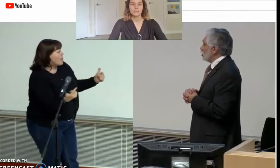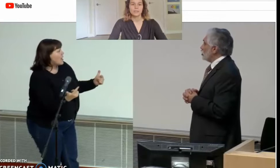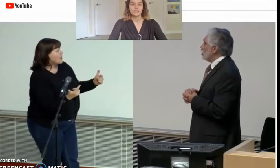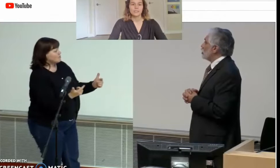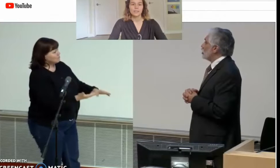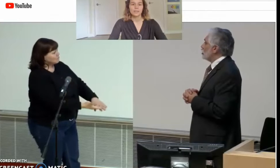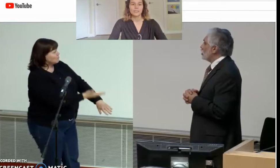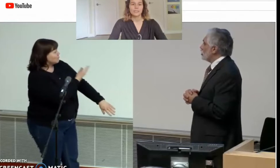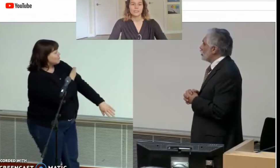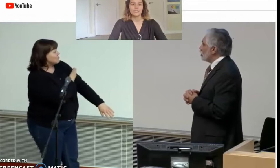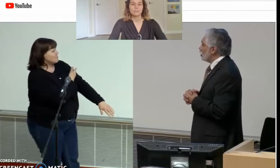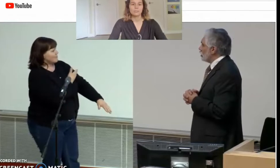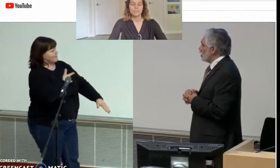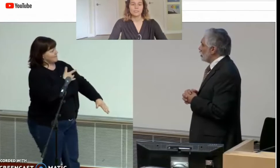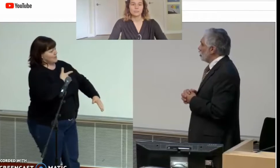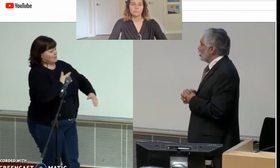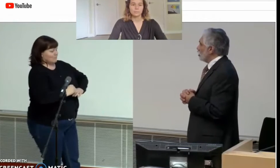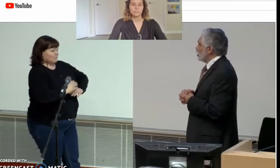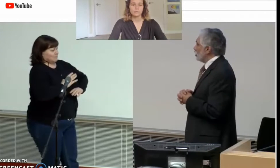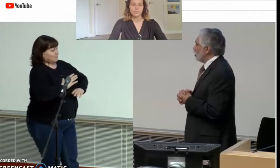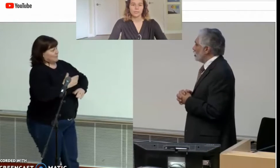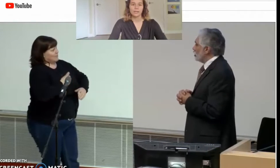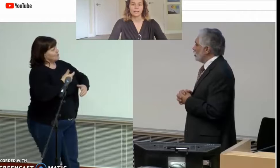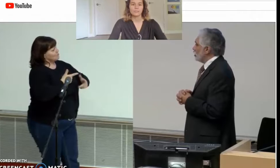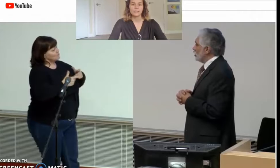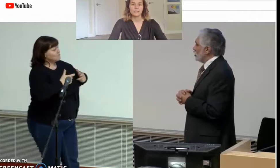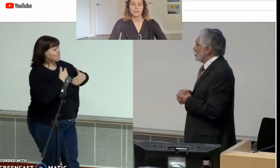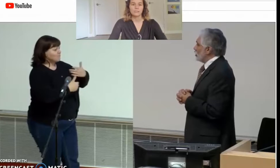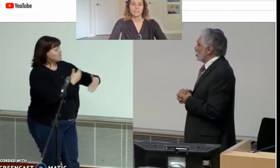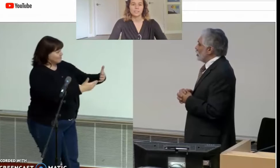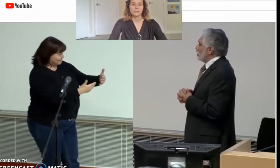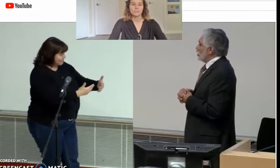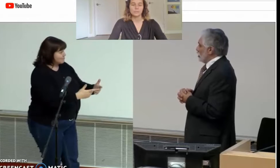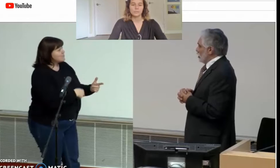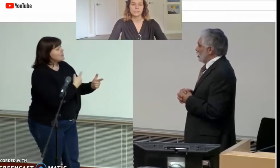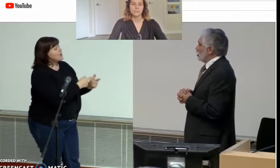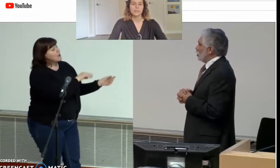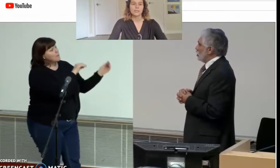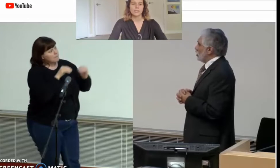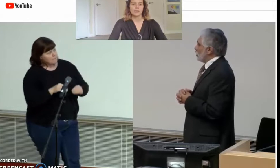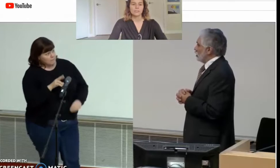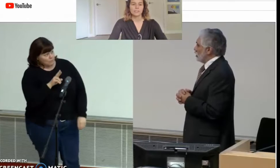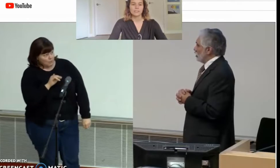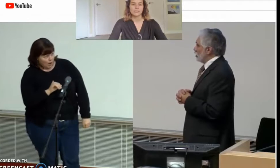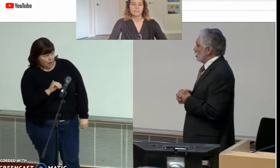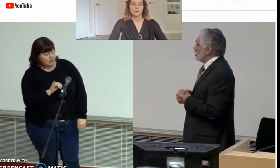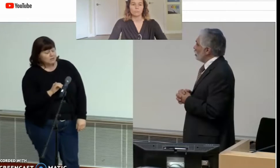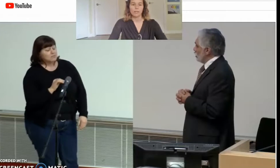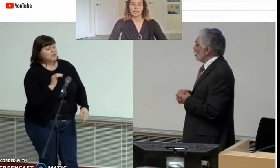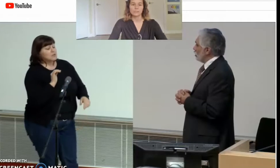And I saw that kids really do improve with sign language. Their confidence boosts and a lot of things start to go right as